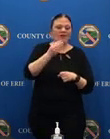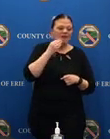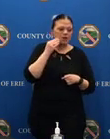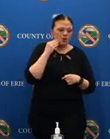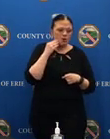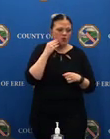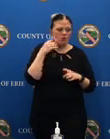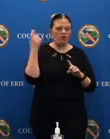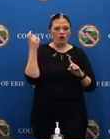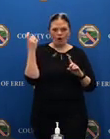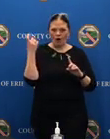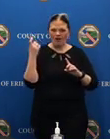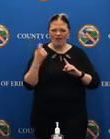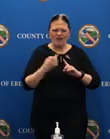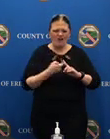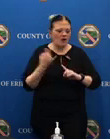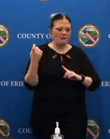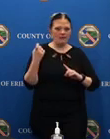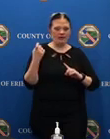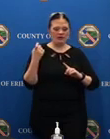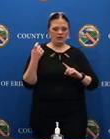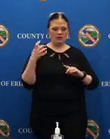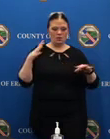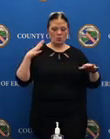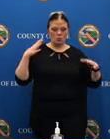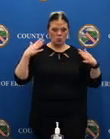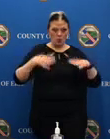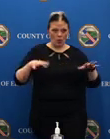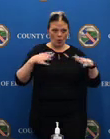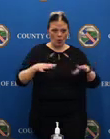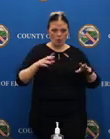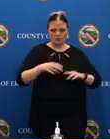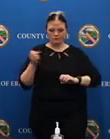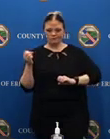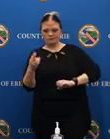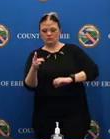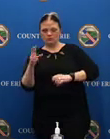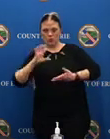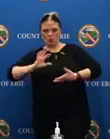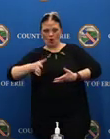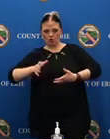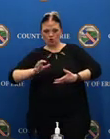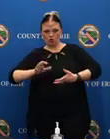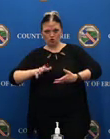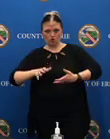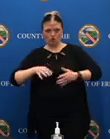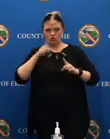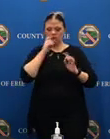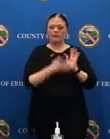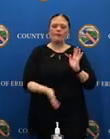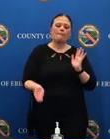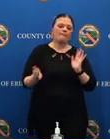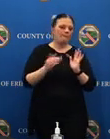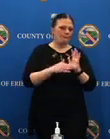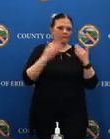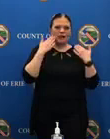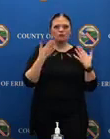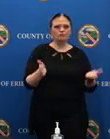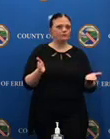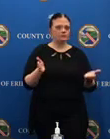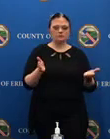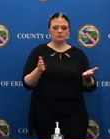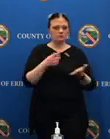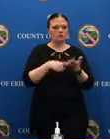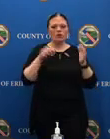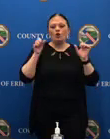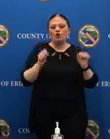should automatically just put their clothes in the washing machine and wash their clothes, because again, you don't know what could